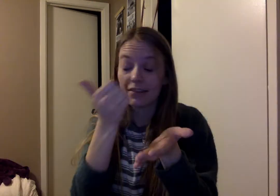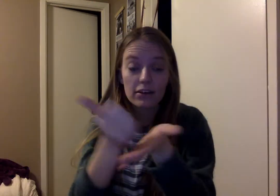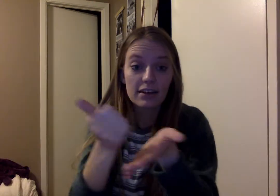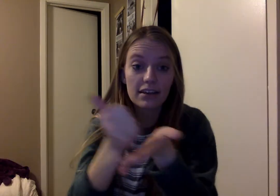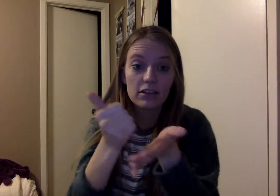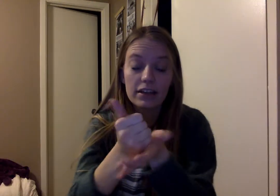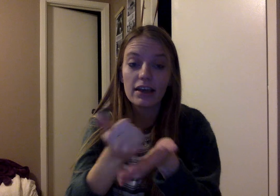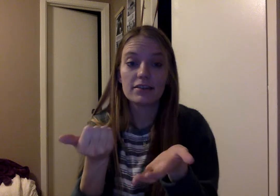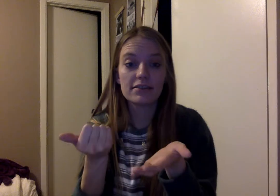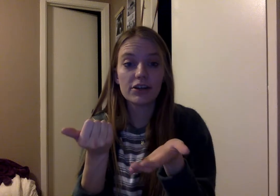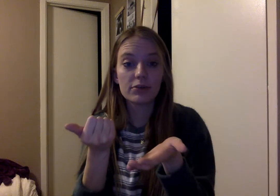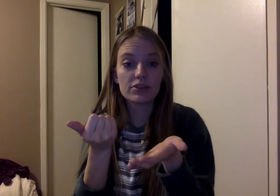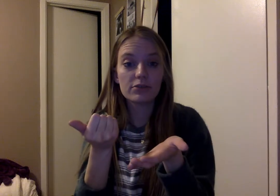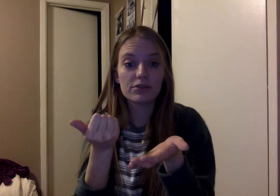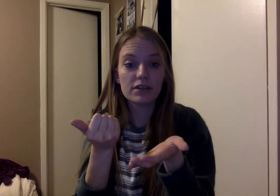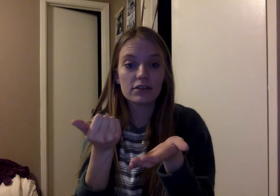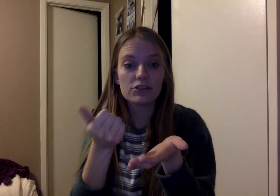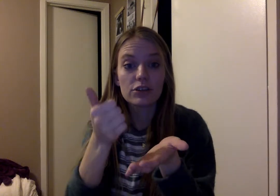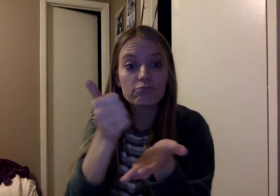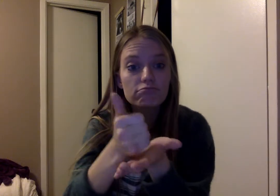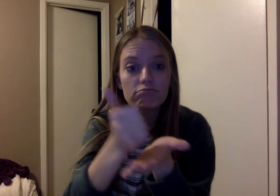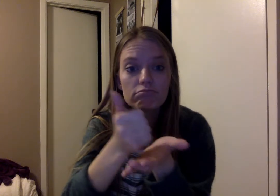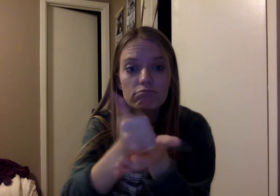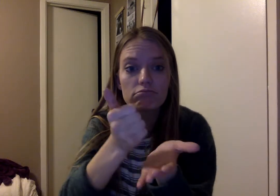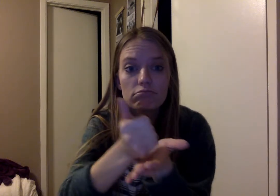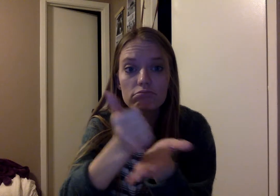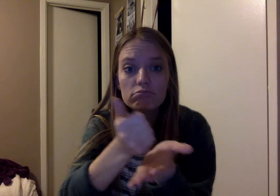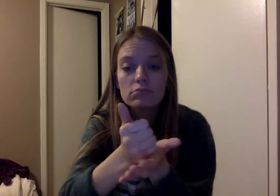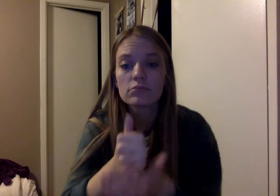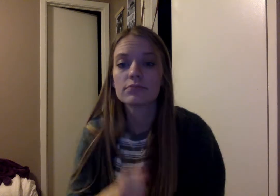ASL cuts out a lot of the unnecessary words that we use in English, so.